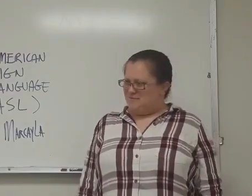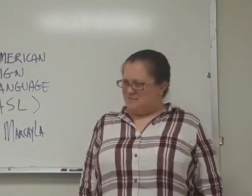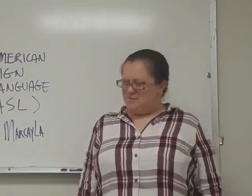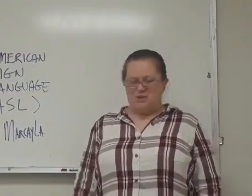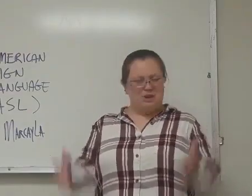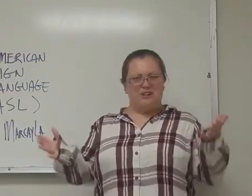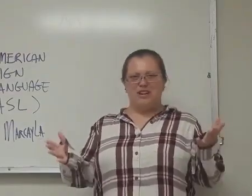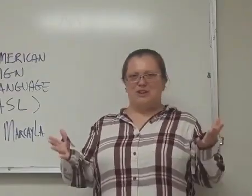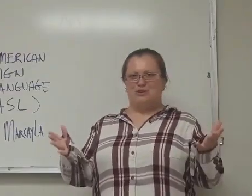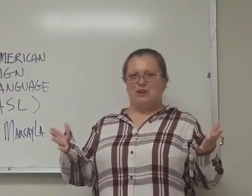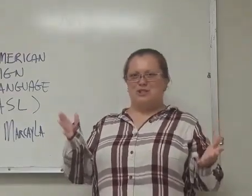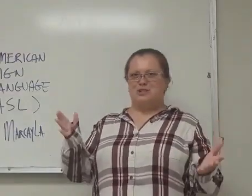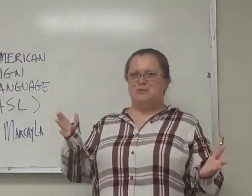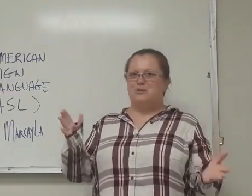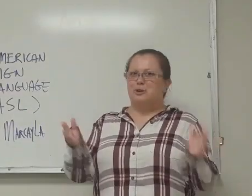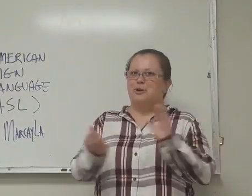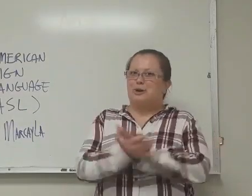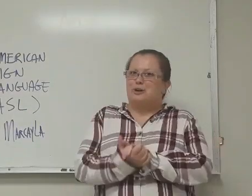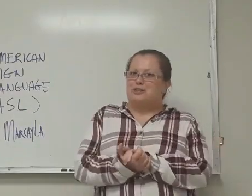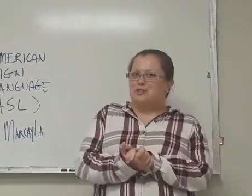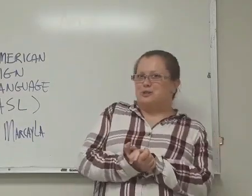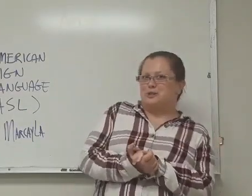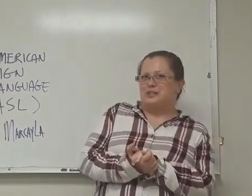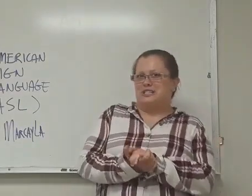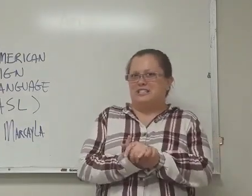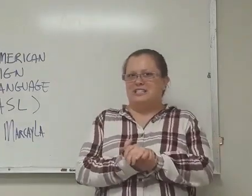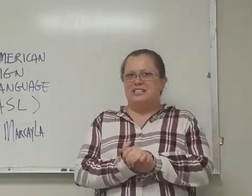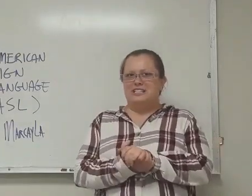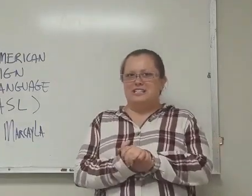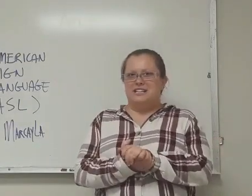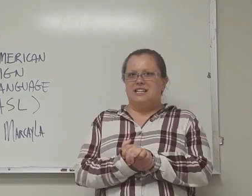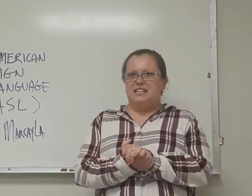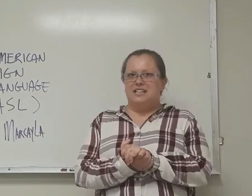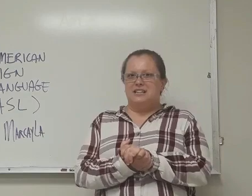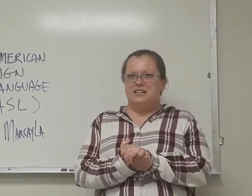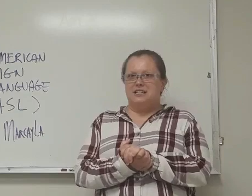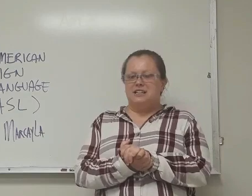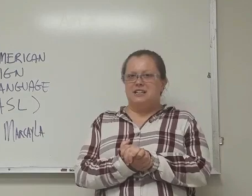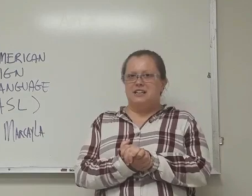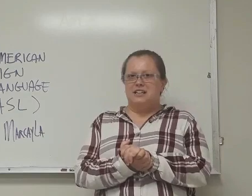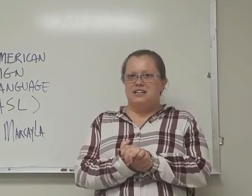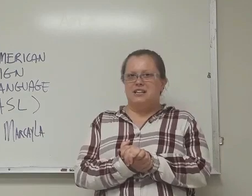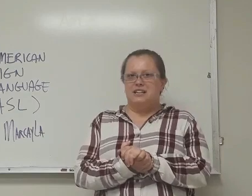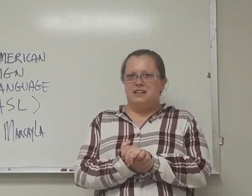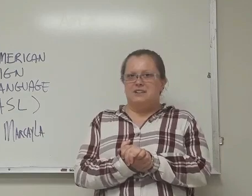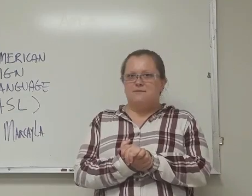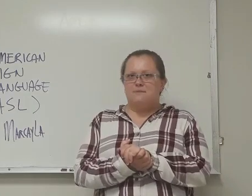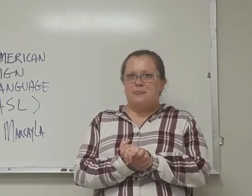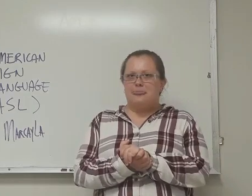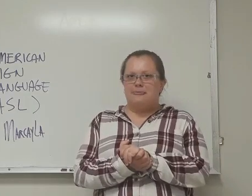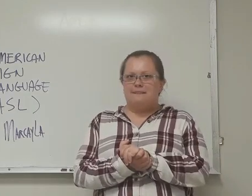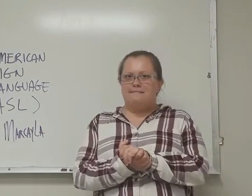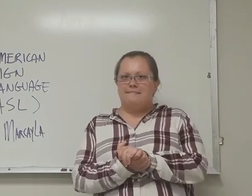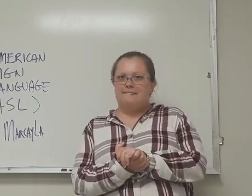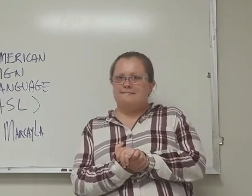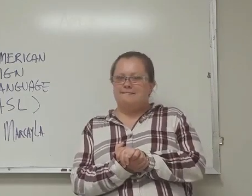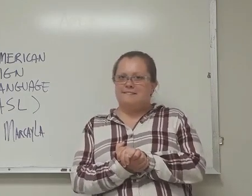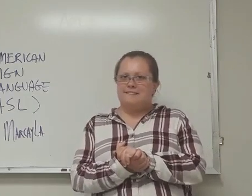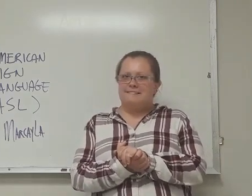Do you have any other questions before we go on to? No, I appreciate that. So that was a refresher. For those of you just tuning